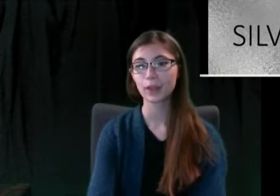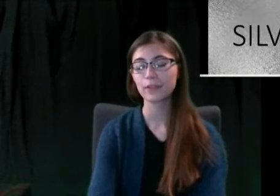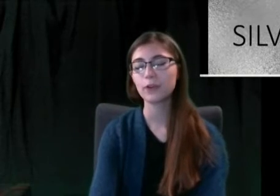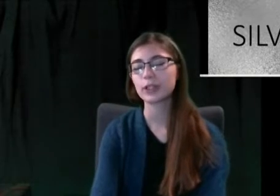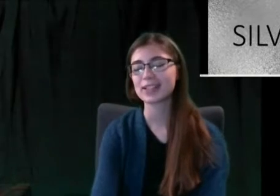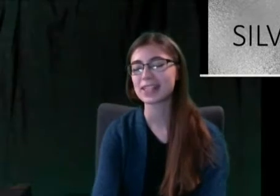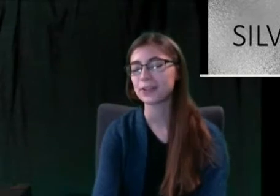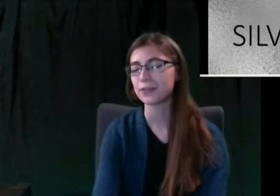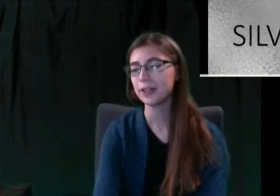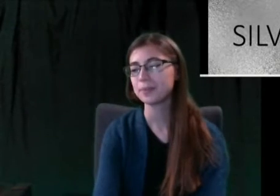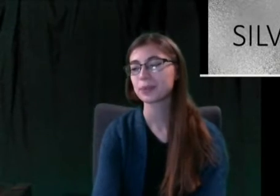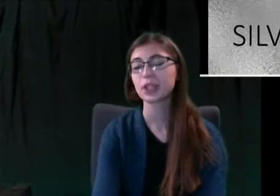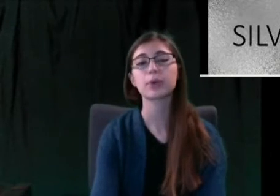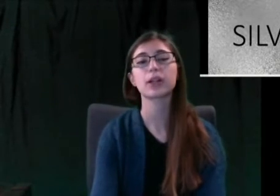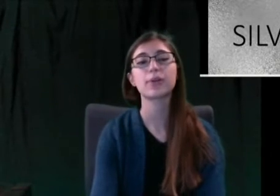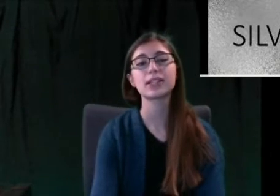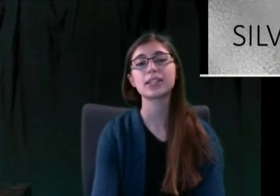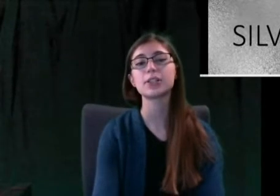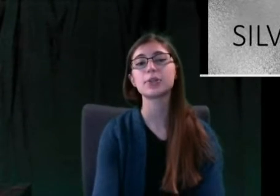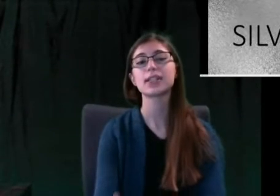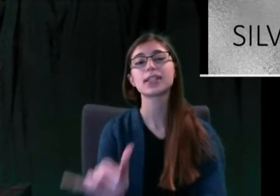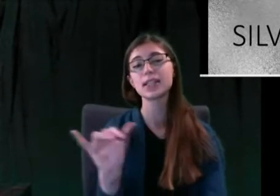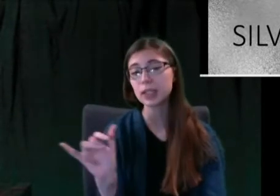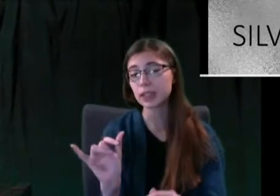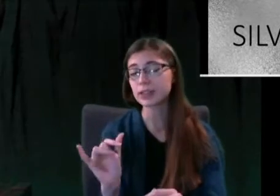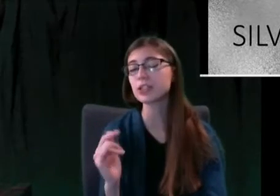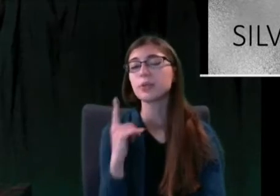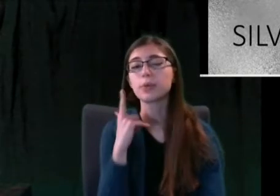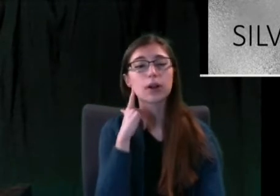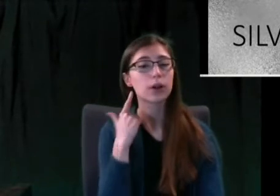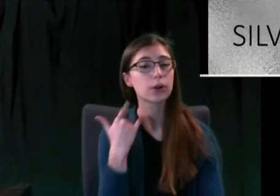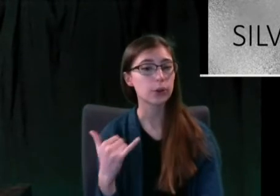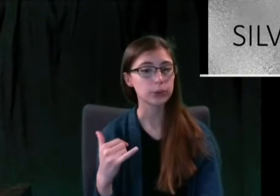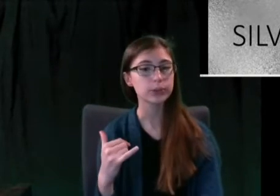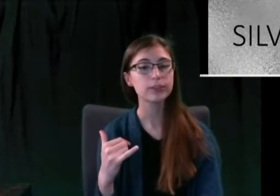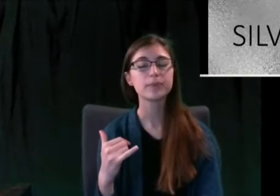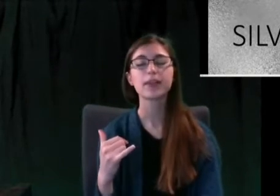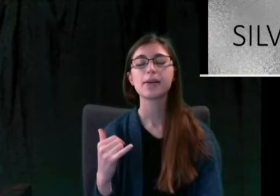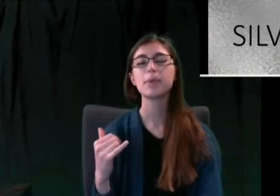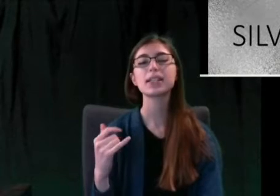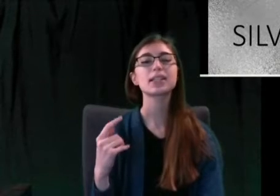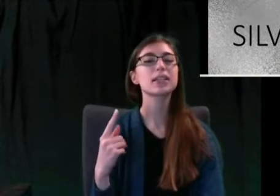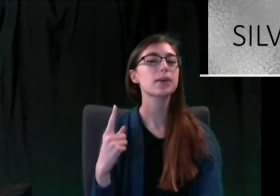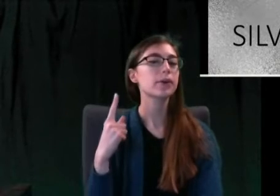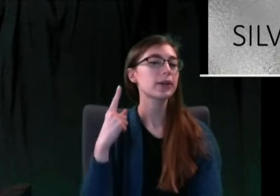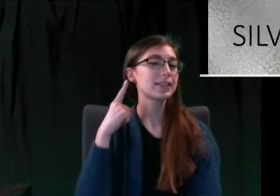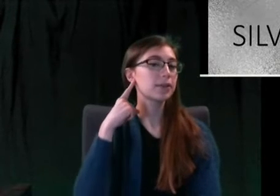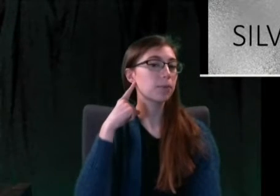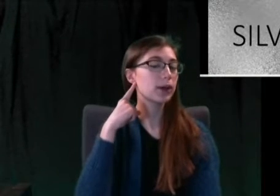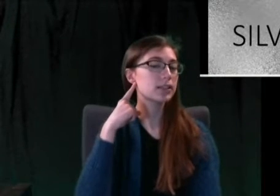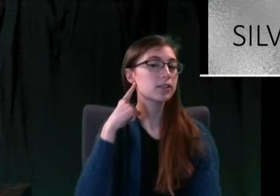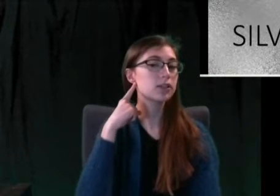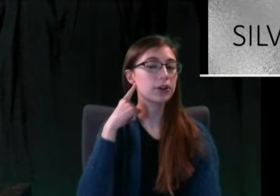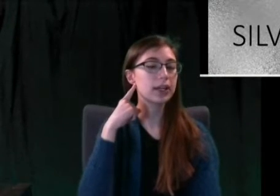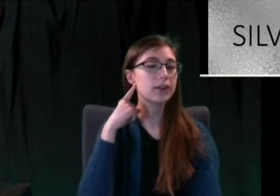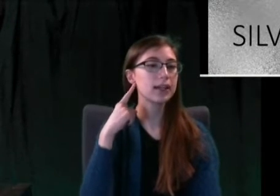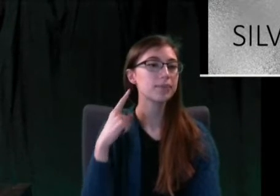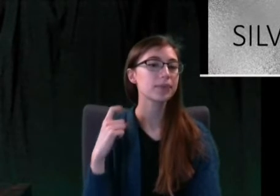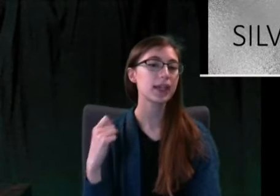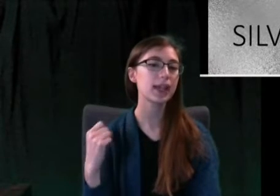For silver, you are going to do similar to gold, but you're going to point to your earring and then